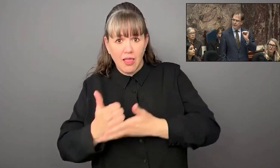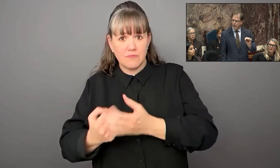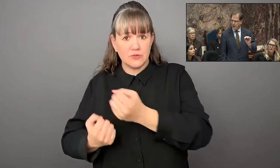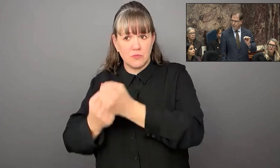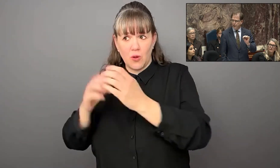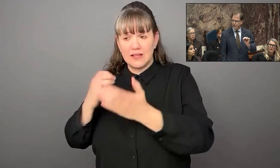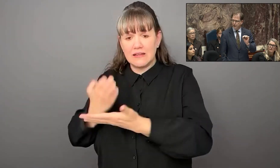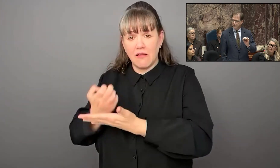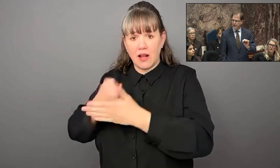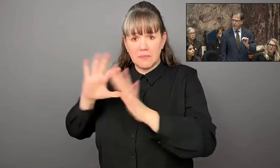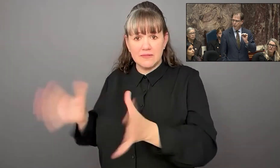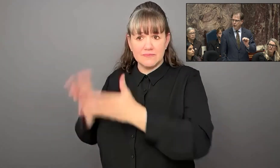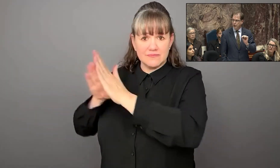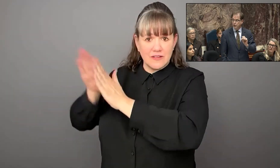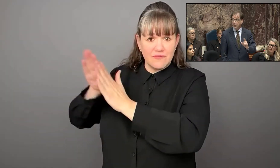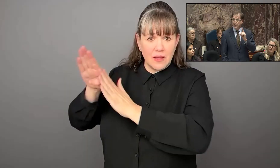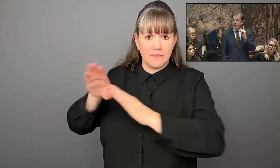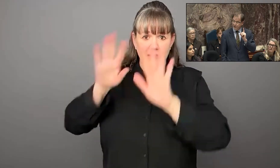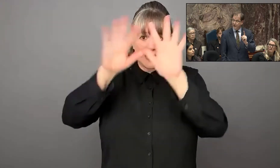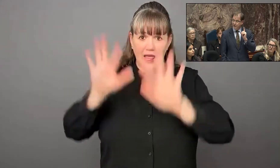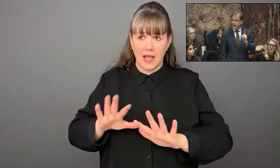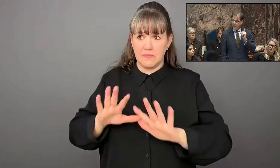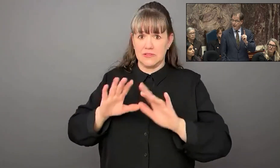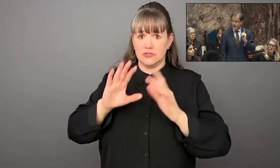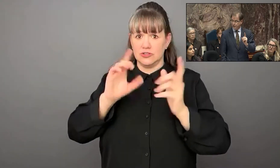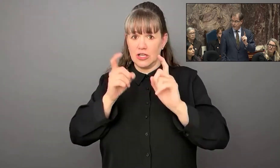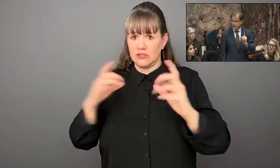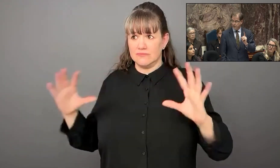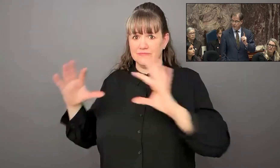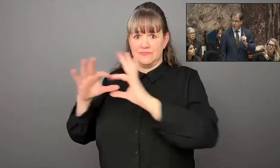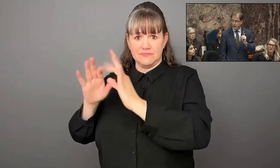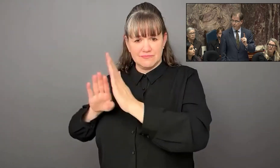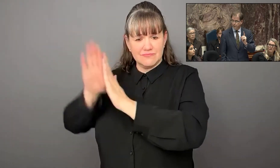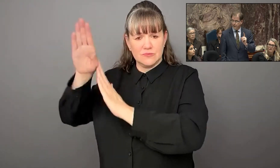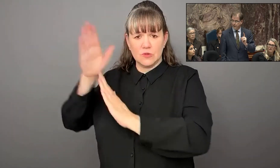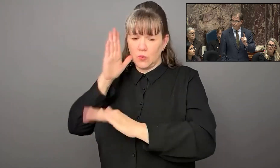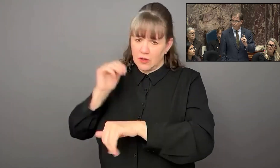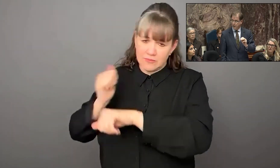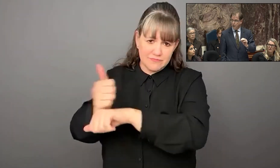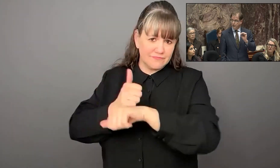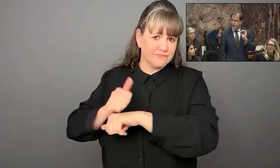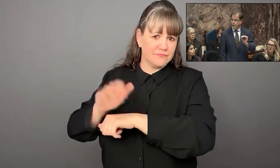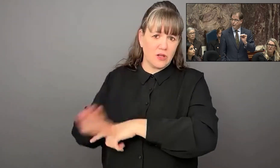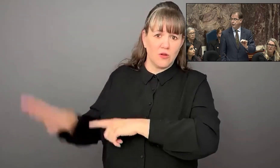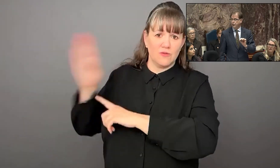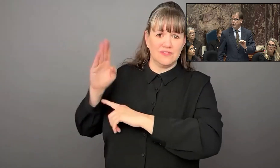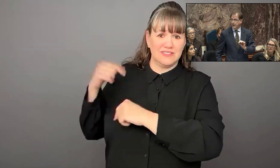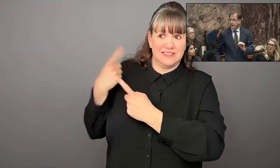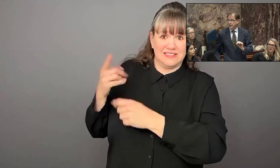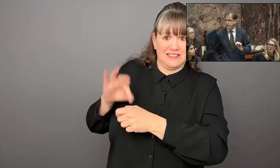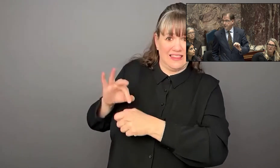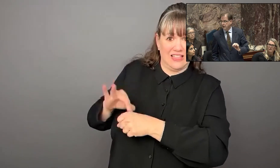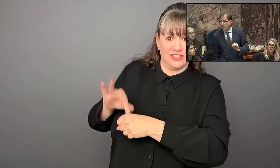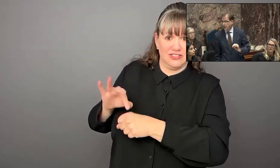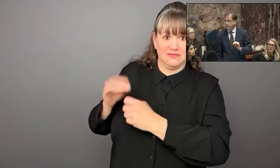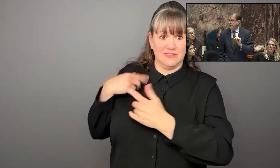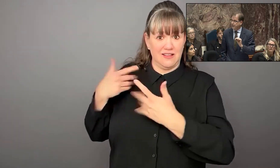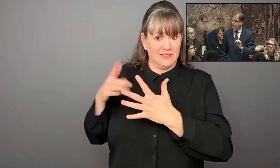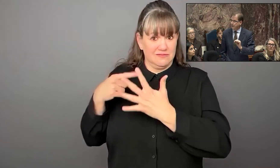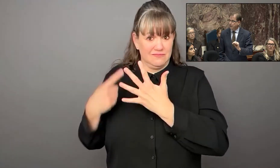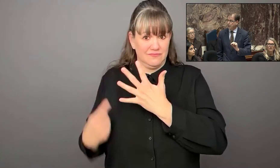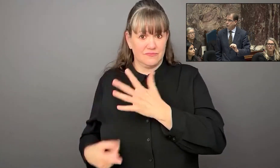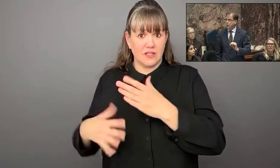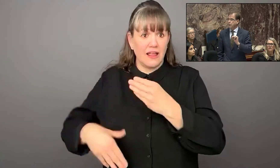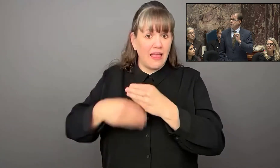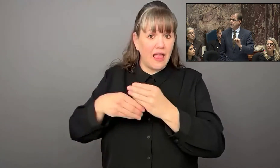build everywhere in British Columbia, and we're going to do it since the election, Honourable Speaker. We've introduced new regulation on